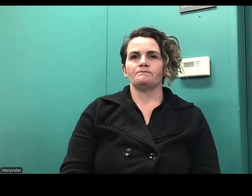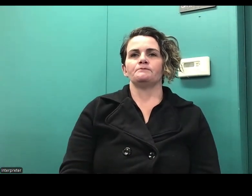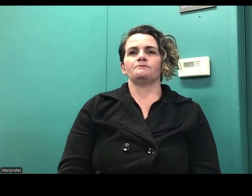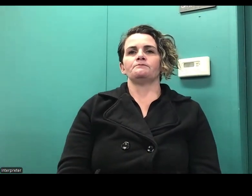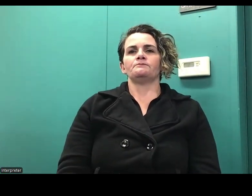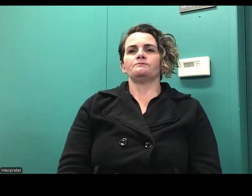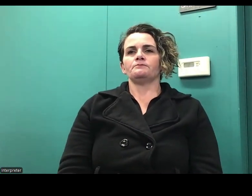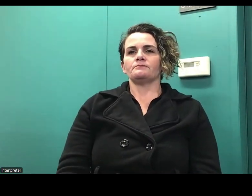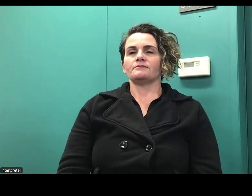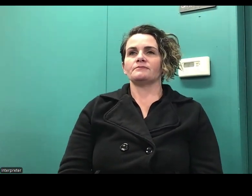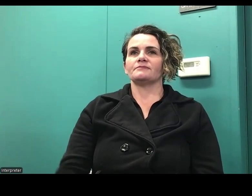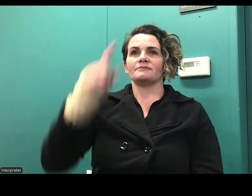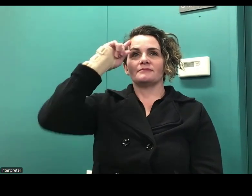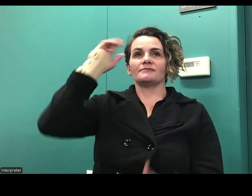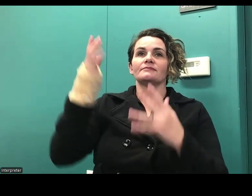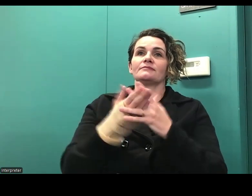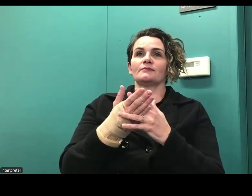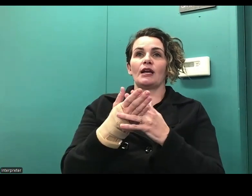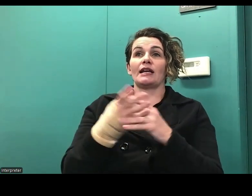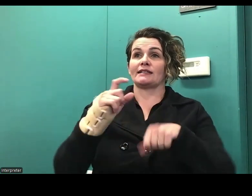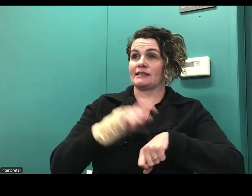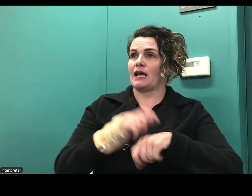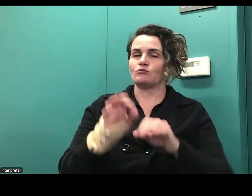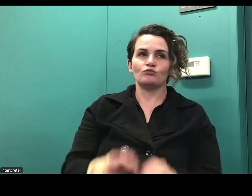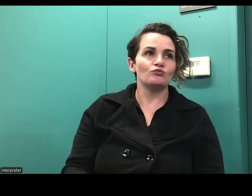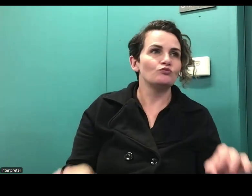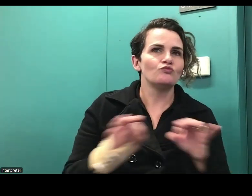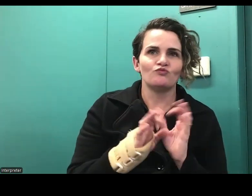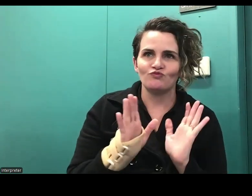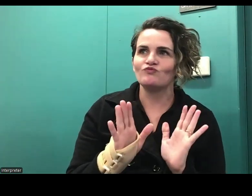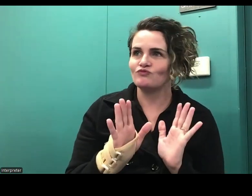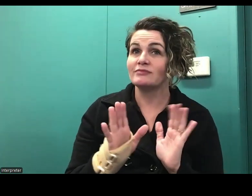Okay, brain break time. These are very important. Any questions about